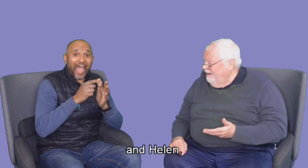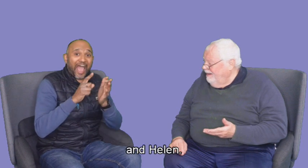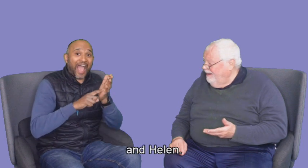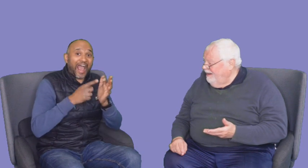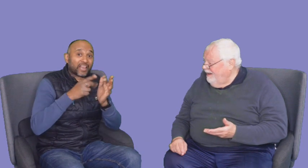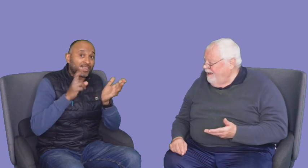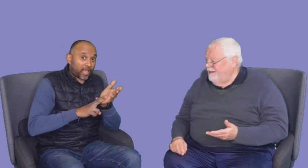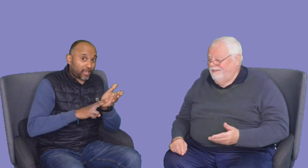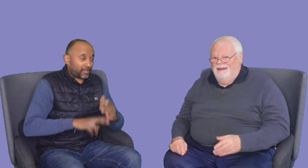Helen.